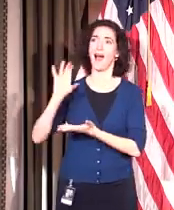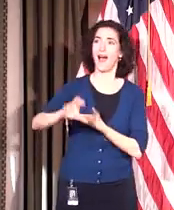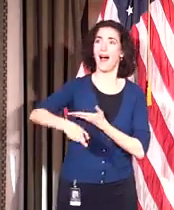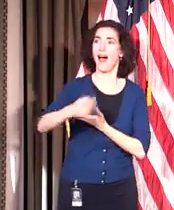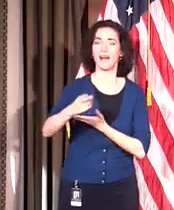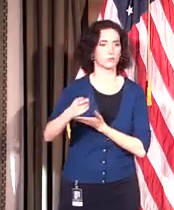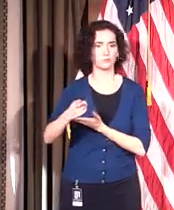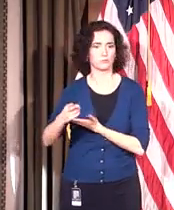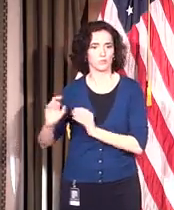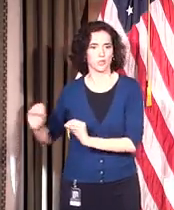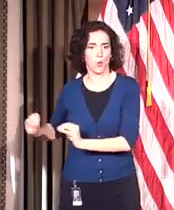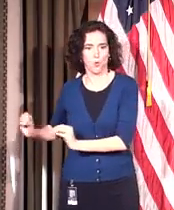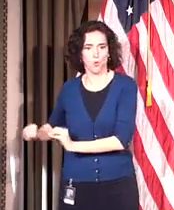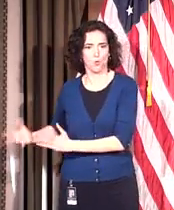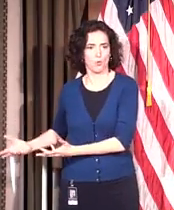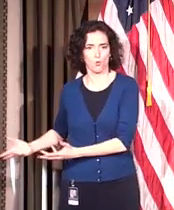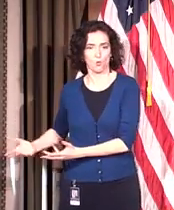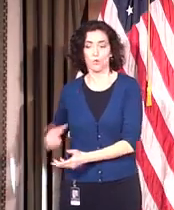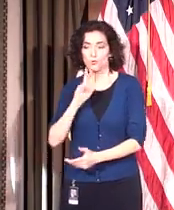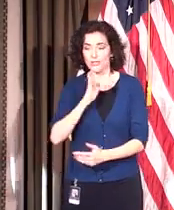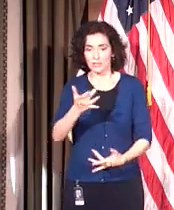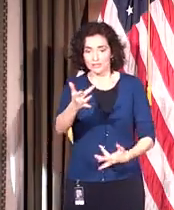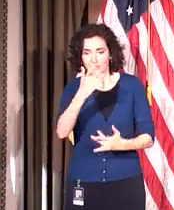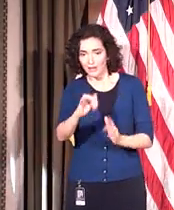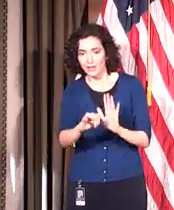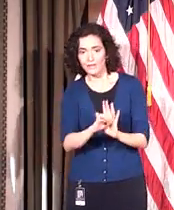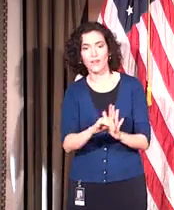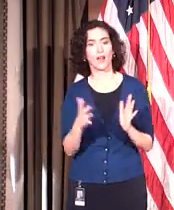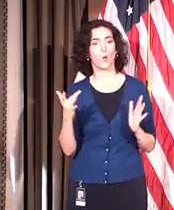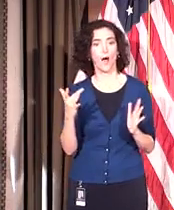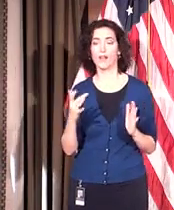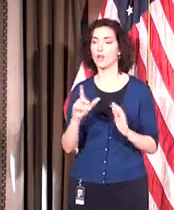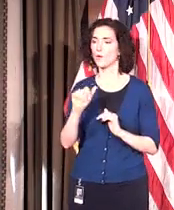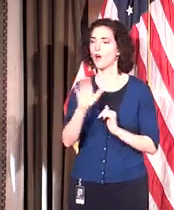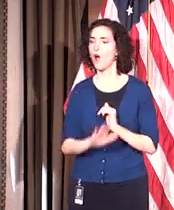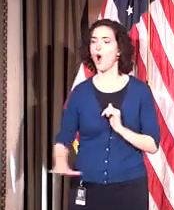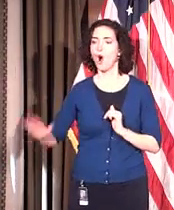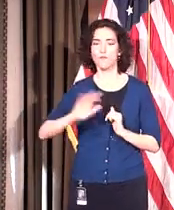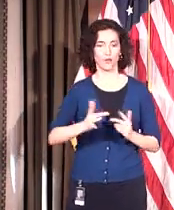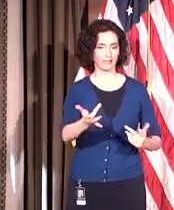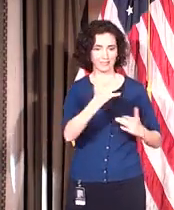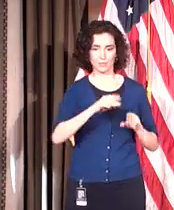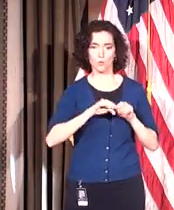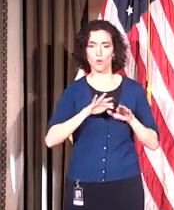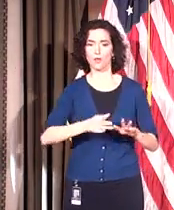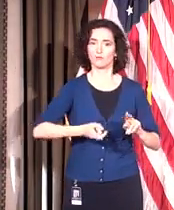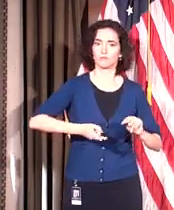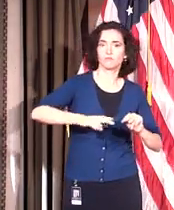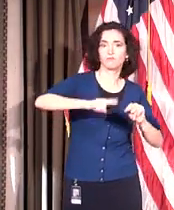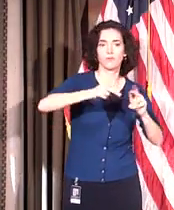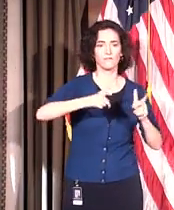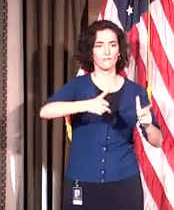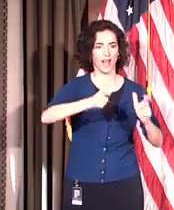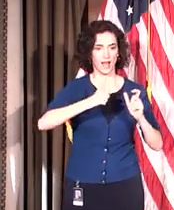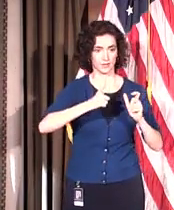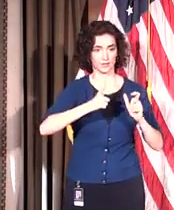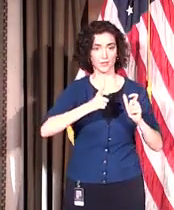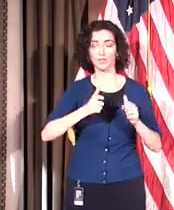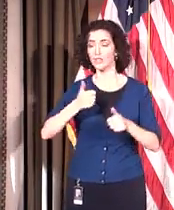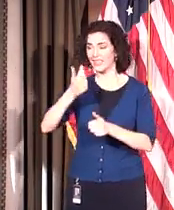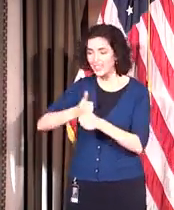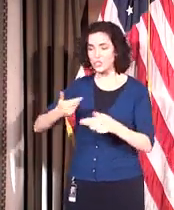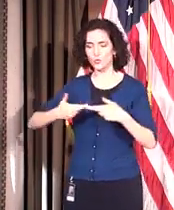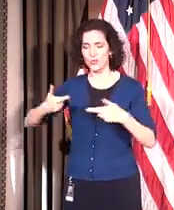so high. New cases are rising sharply across the state of Louisiana and in all regions of our